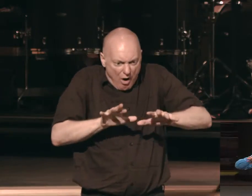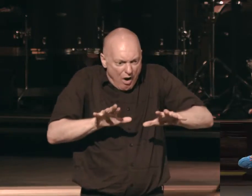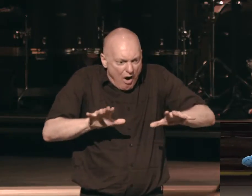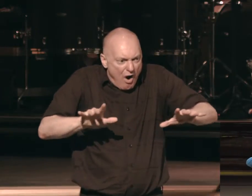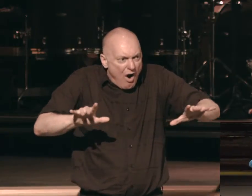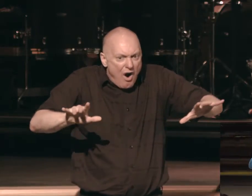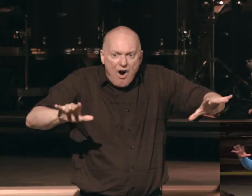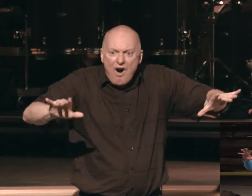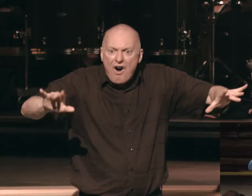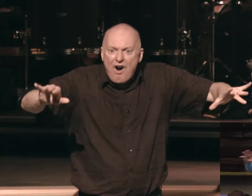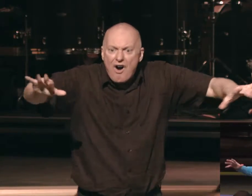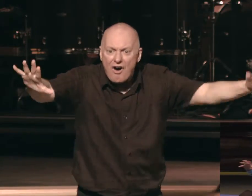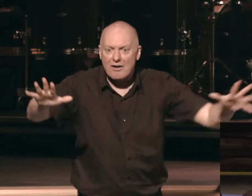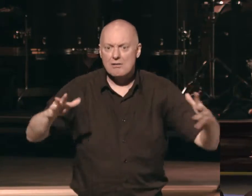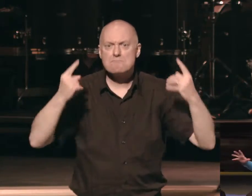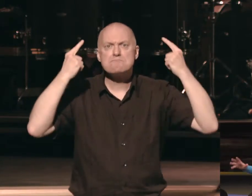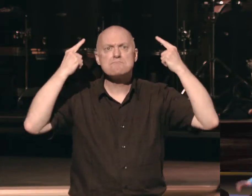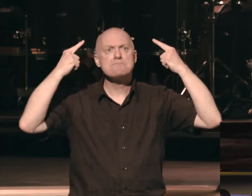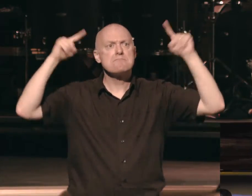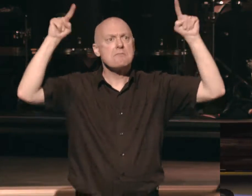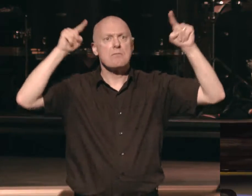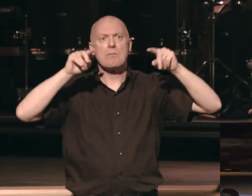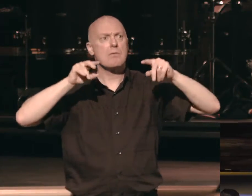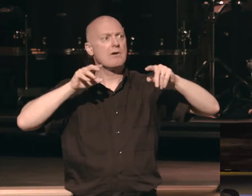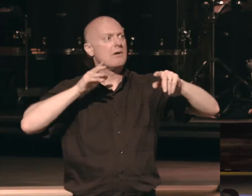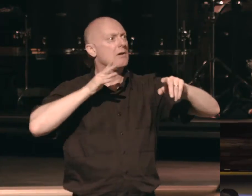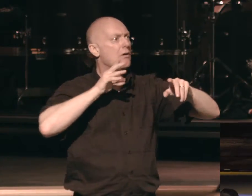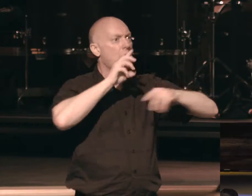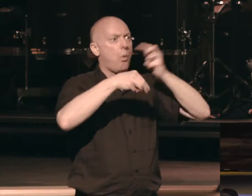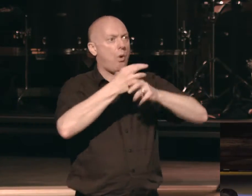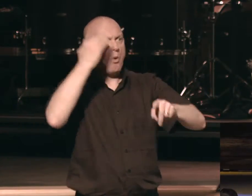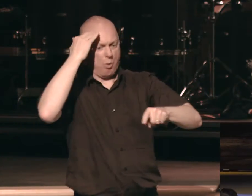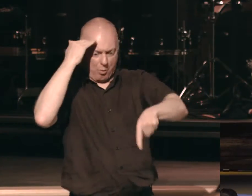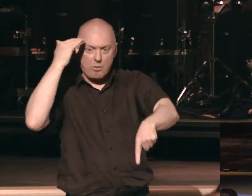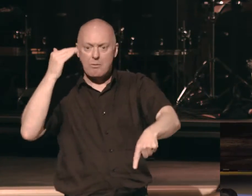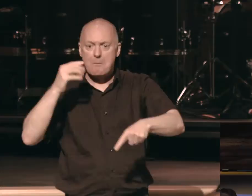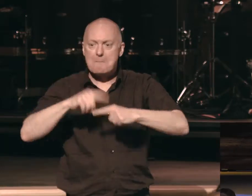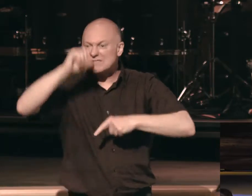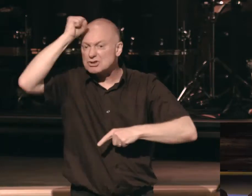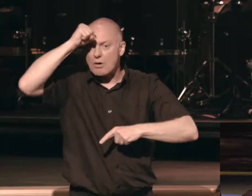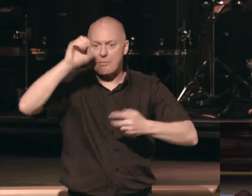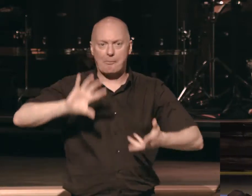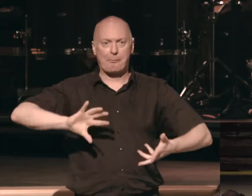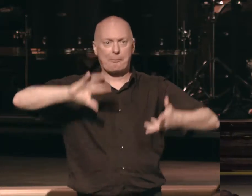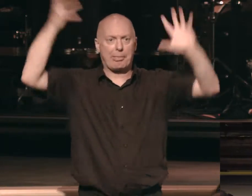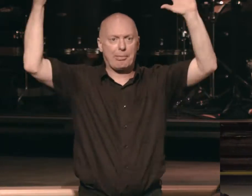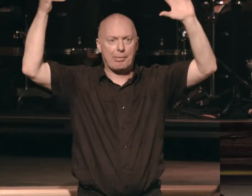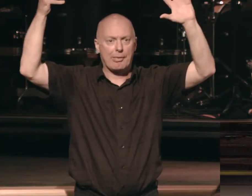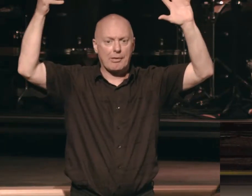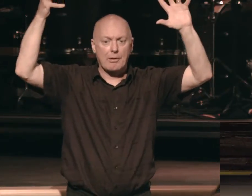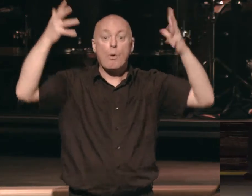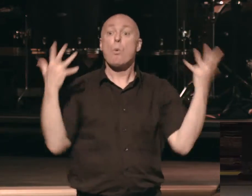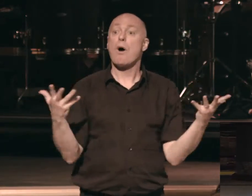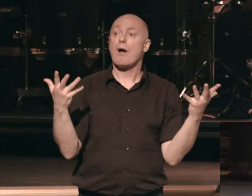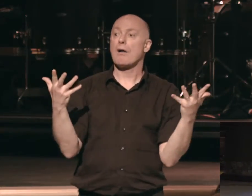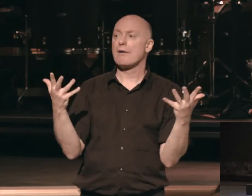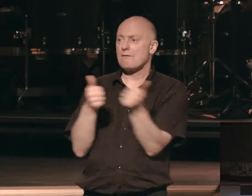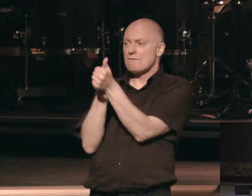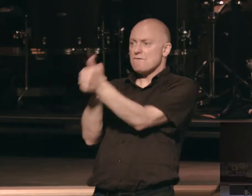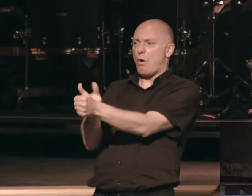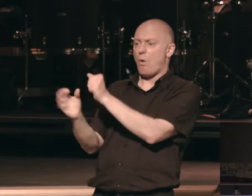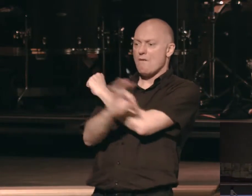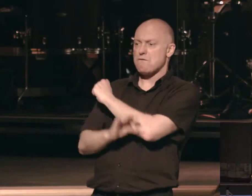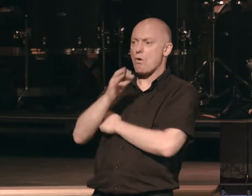spread really to the common world as wide as they possibly could. But Solomon messed up. And Solomon gave his life